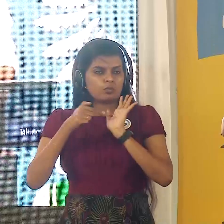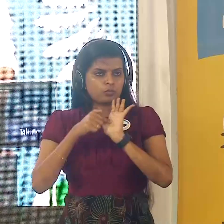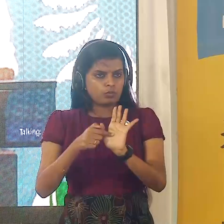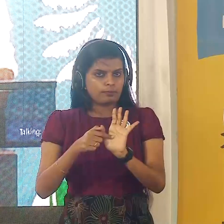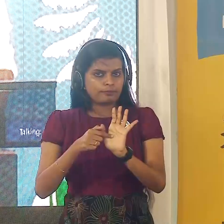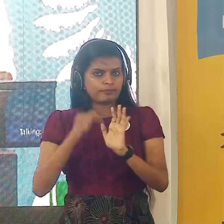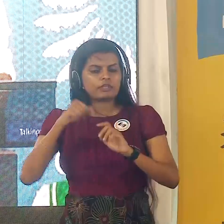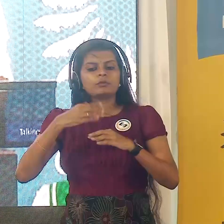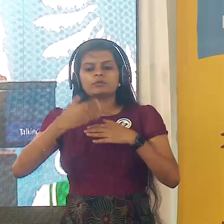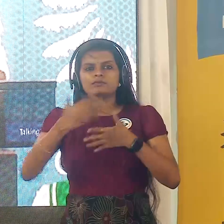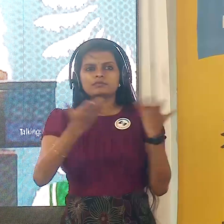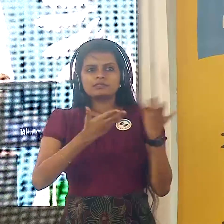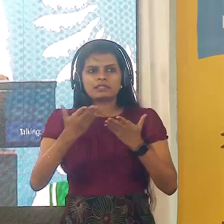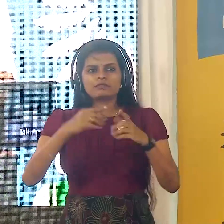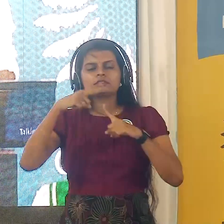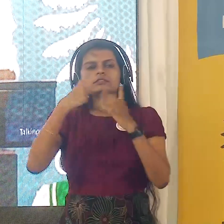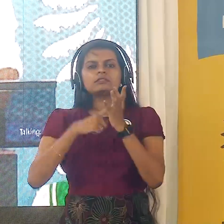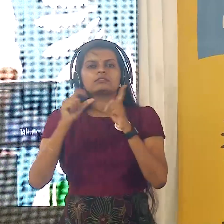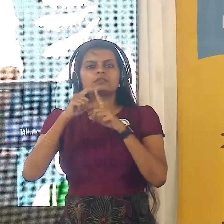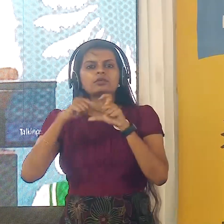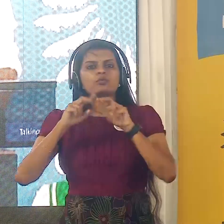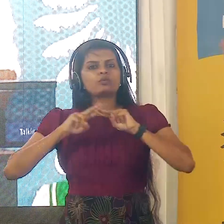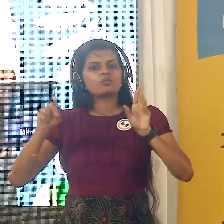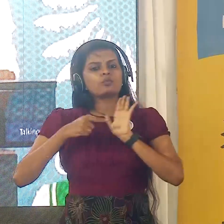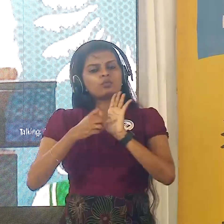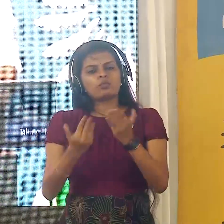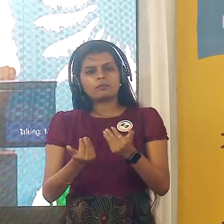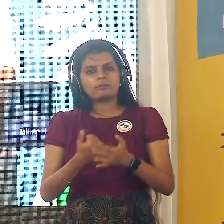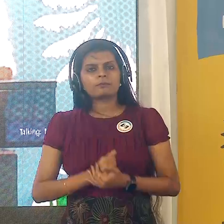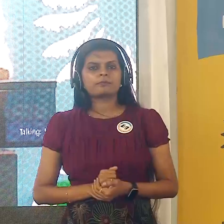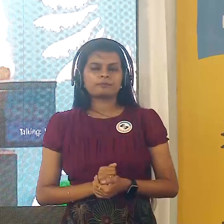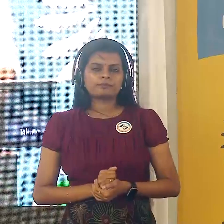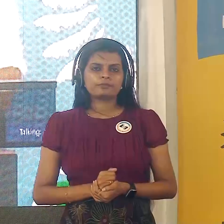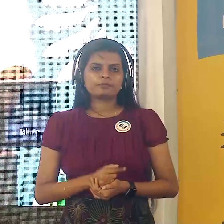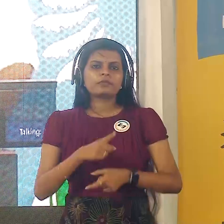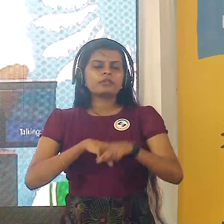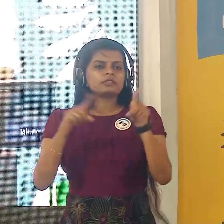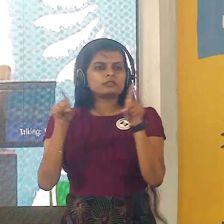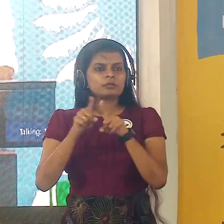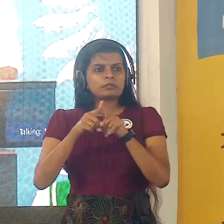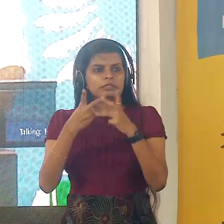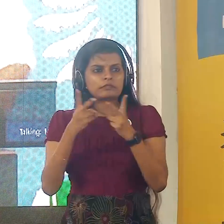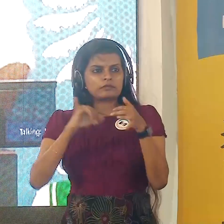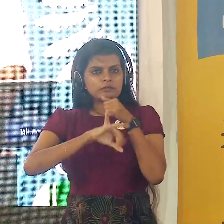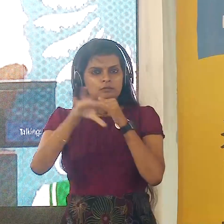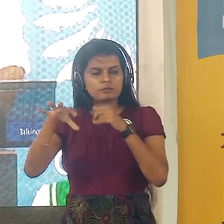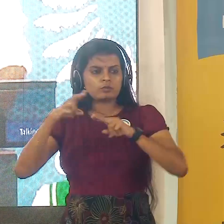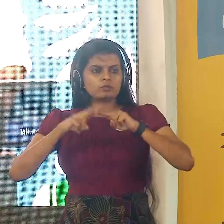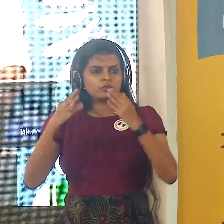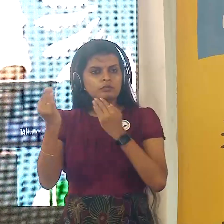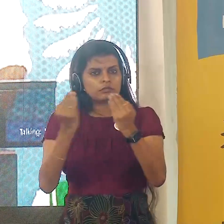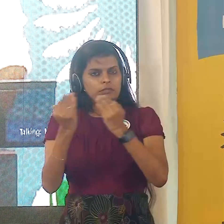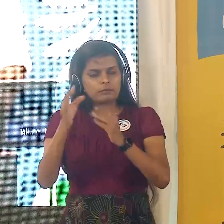soon services trade is going to be much more than the merchandise trade. And that is where the state exactly has a